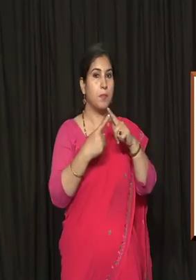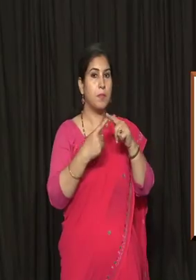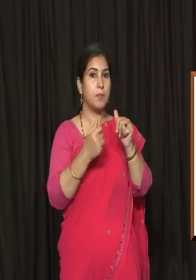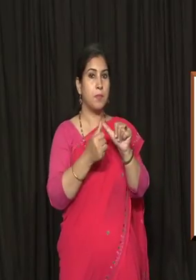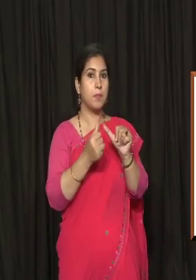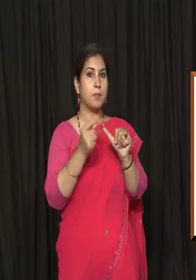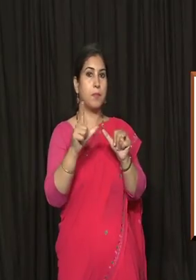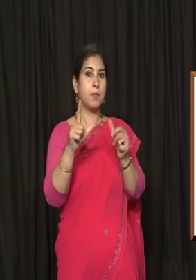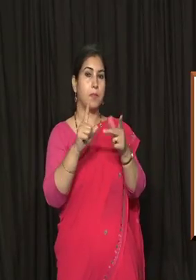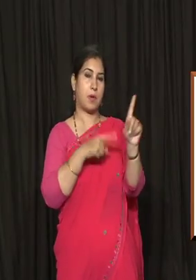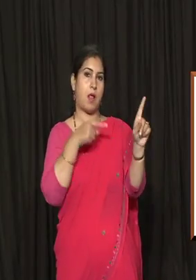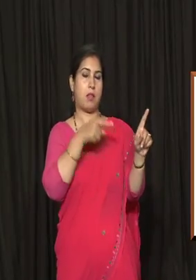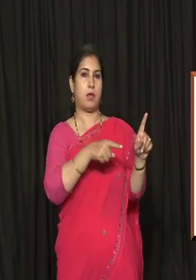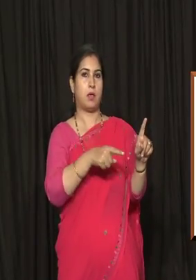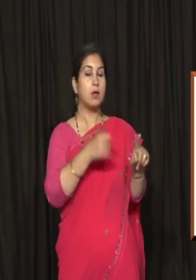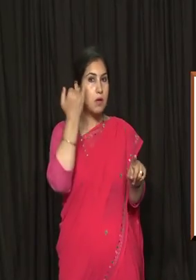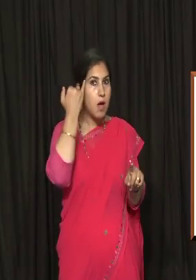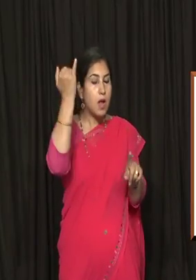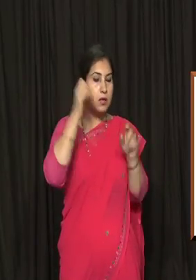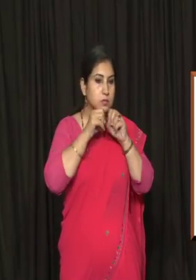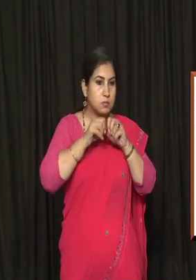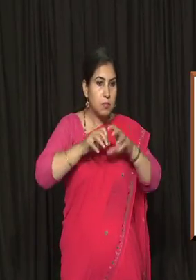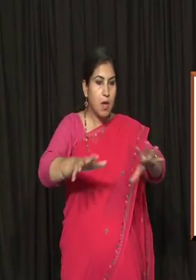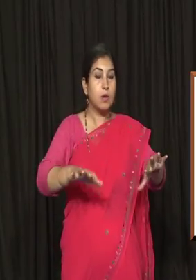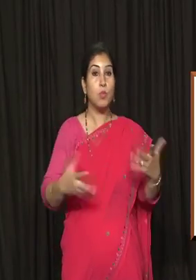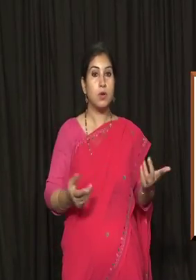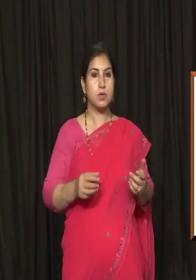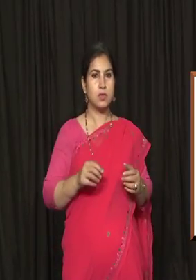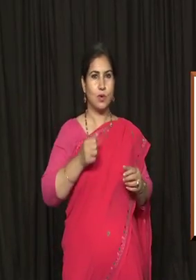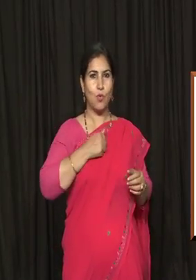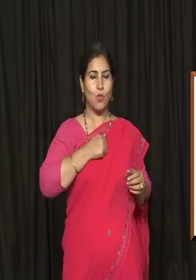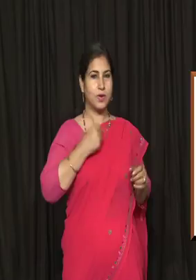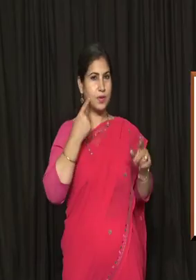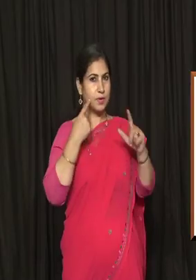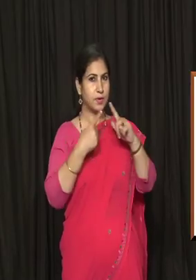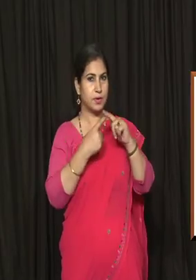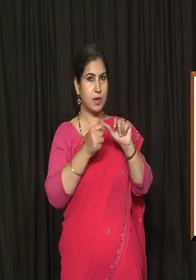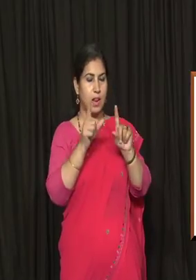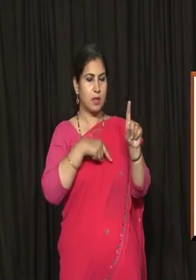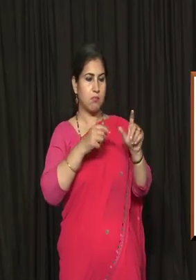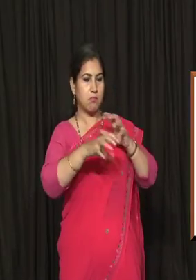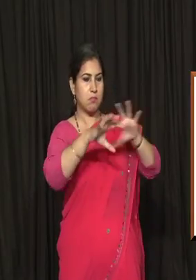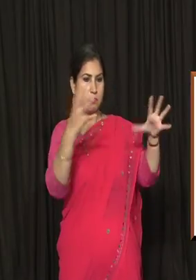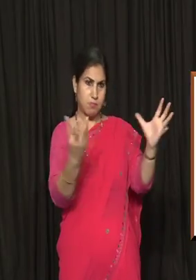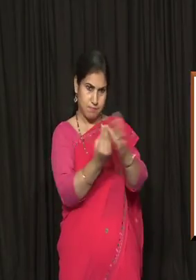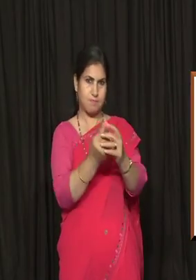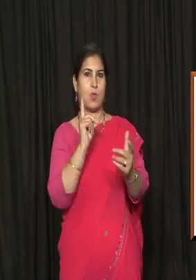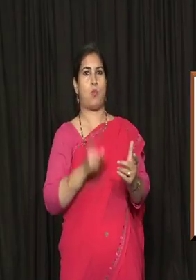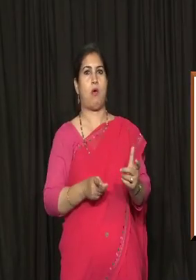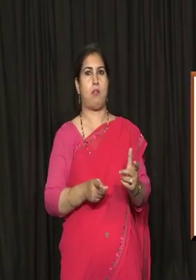who spread the ideas of unifying Italy among the people of Italian states.